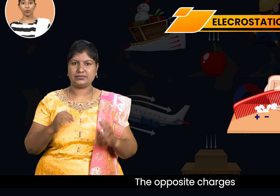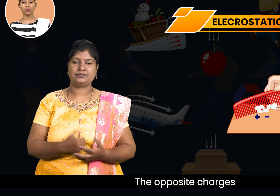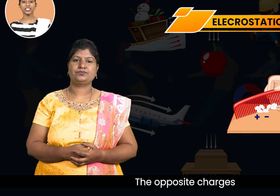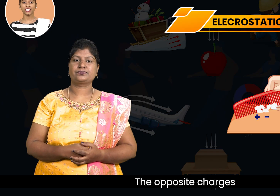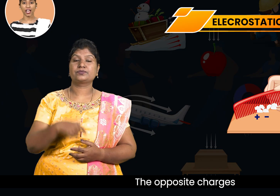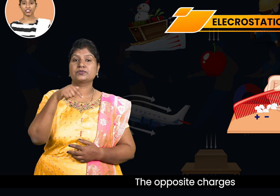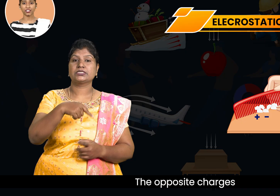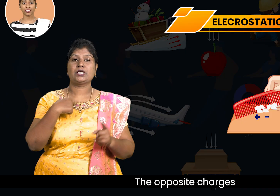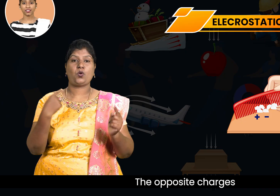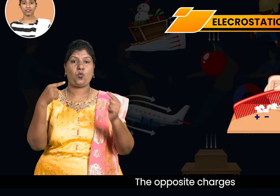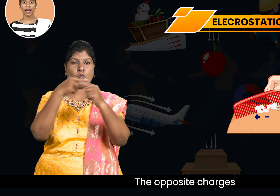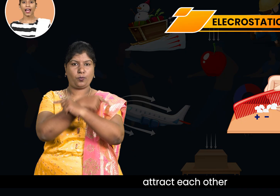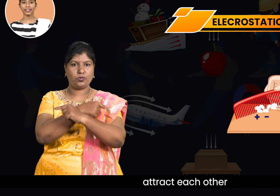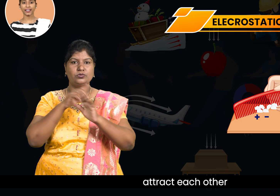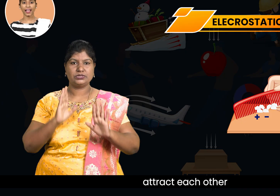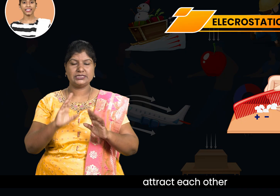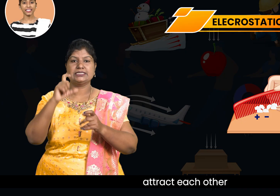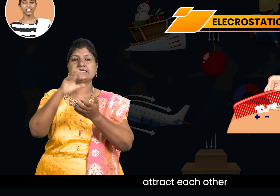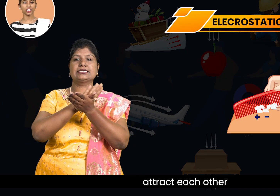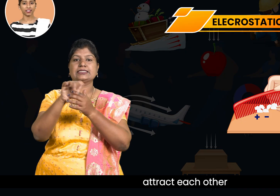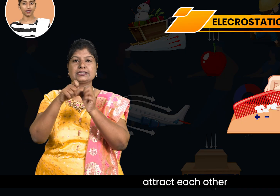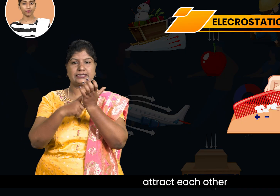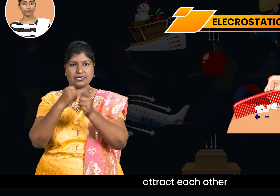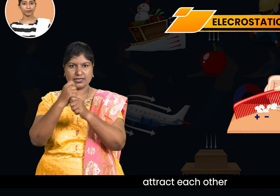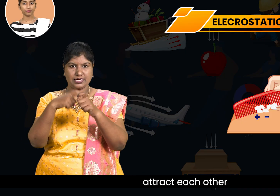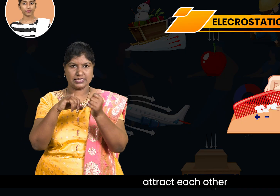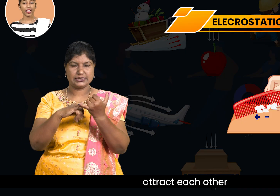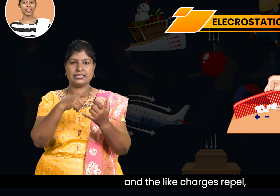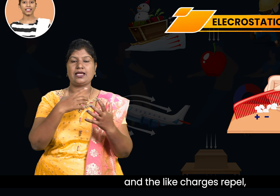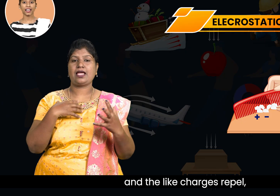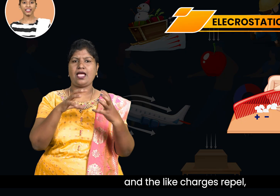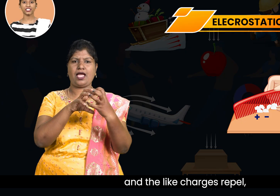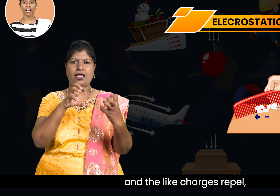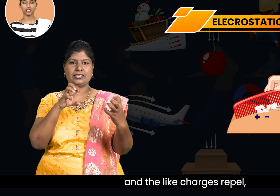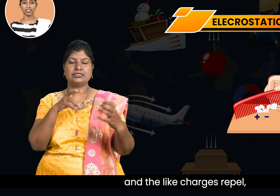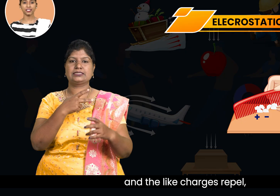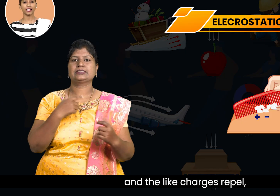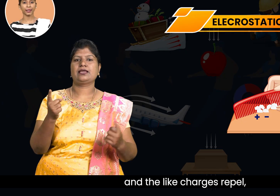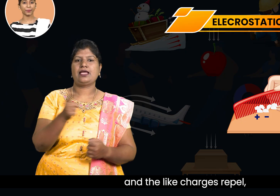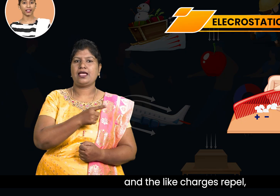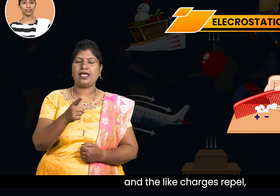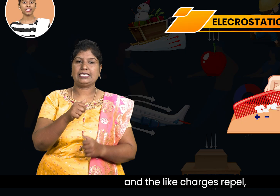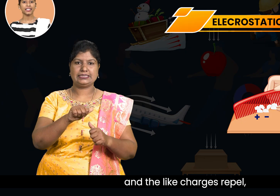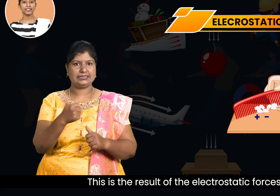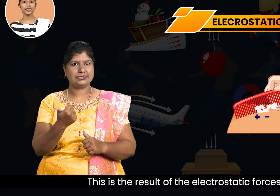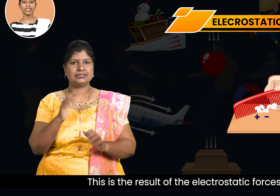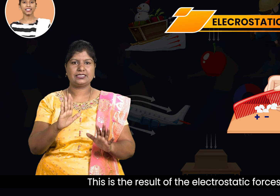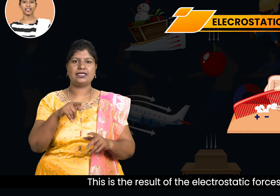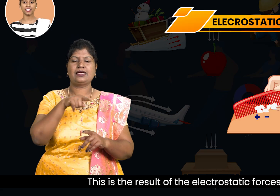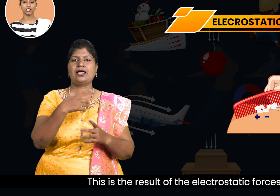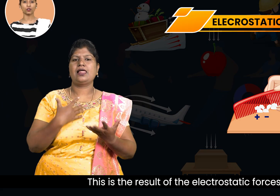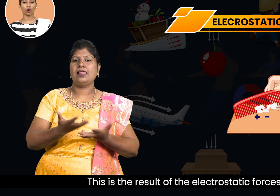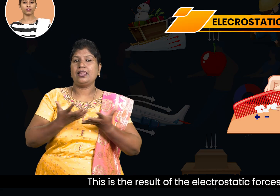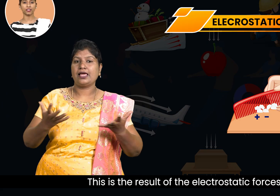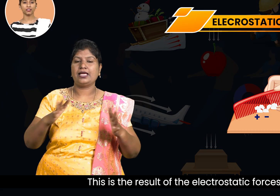The opposite charges attract each other and the like charges repel. This is